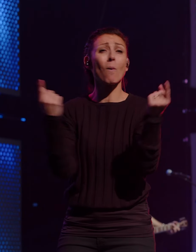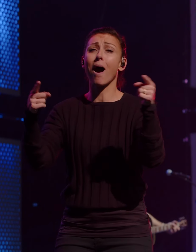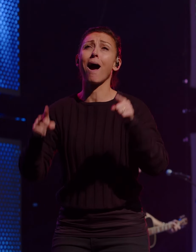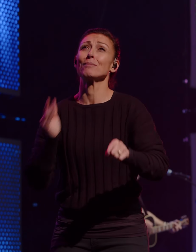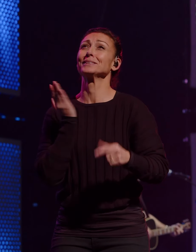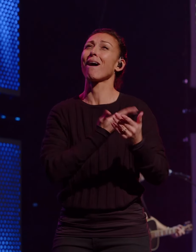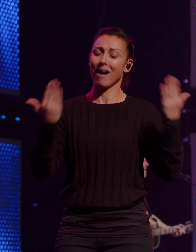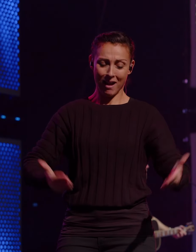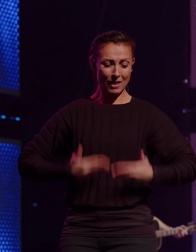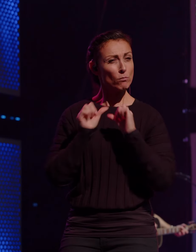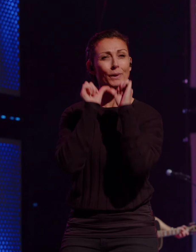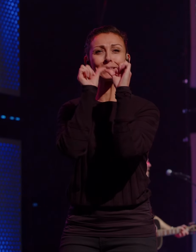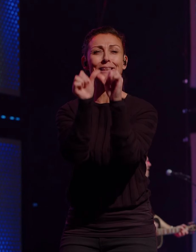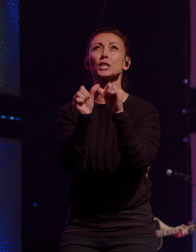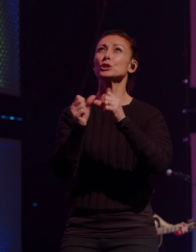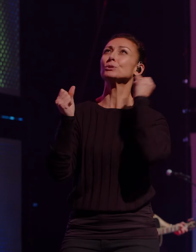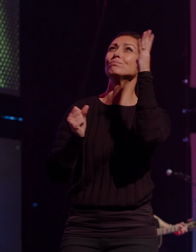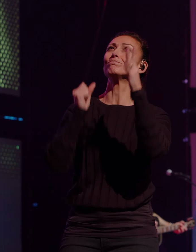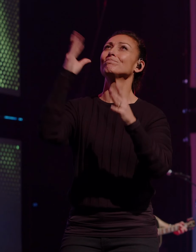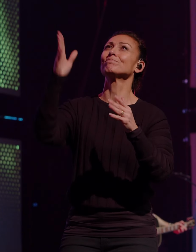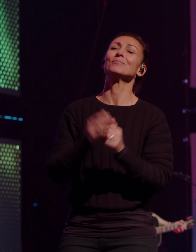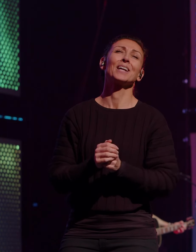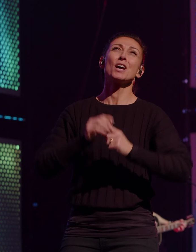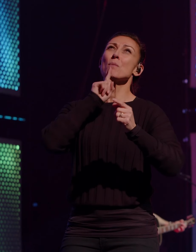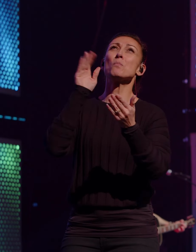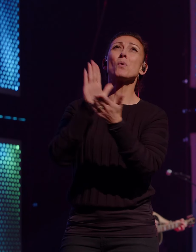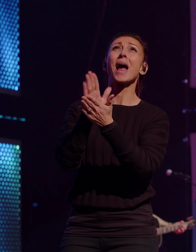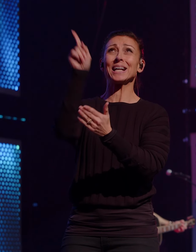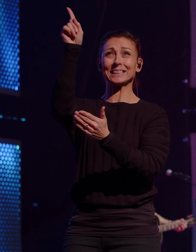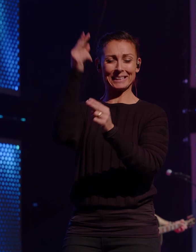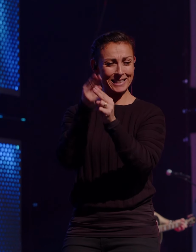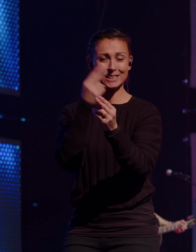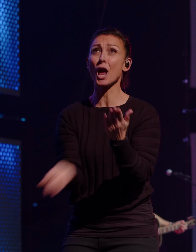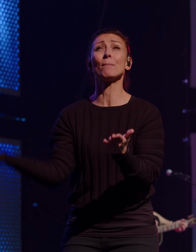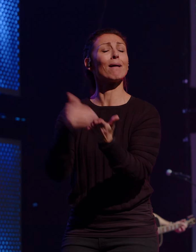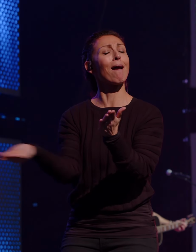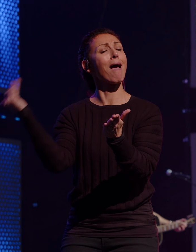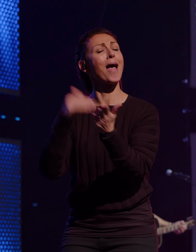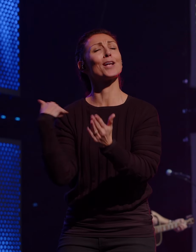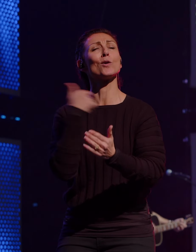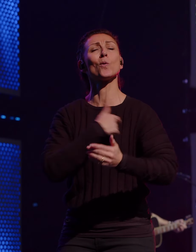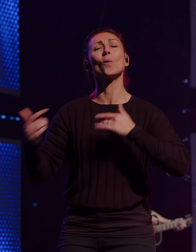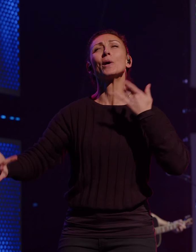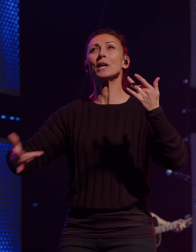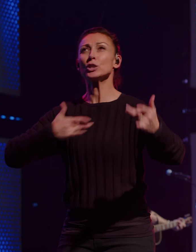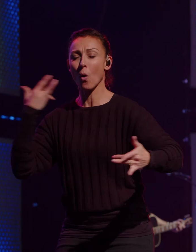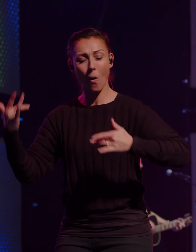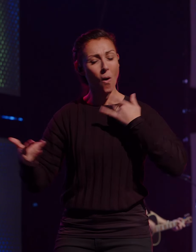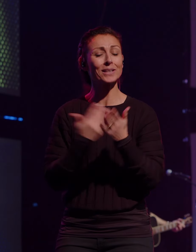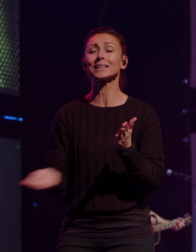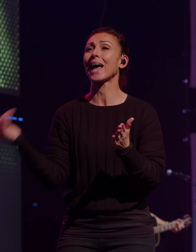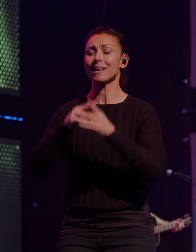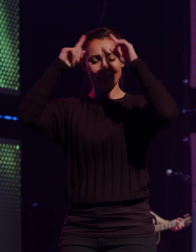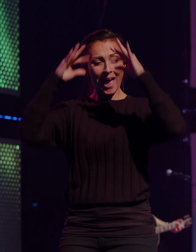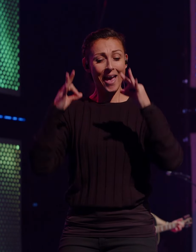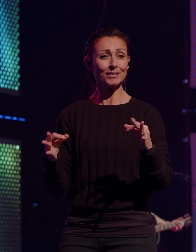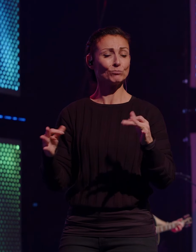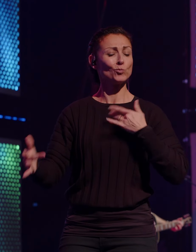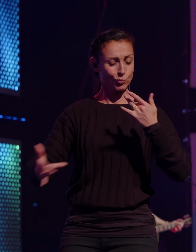From the mountaintops. We'll shout it out loud. And again I say rejoice. And again I